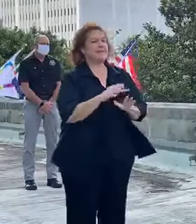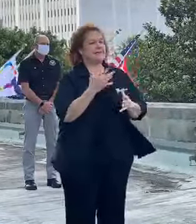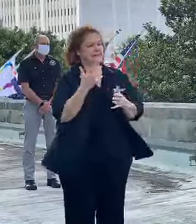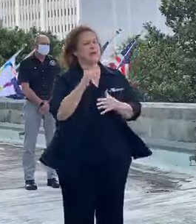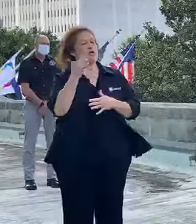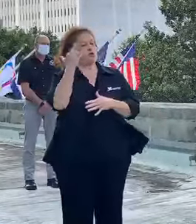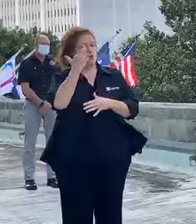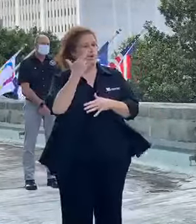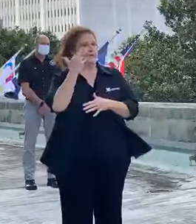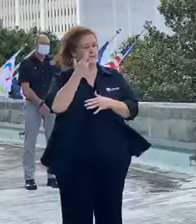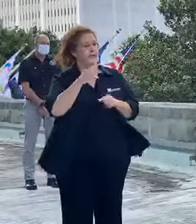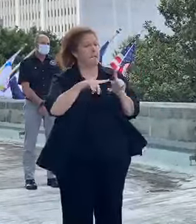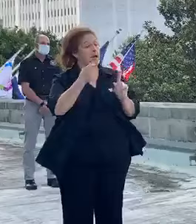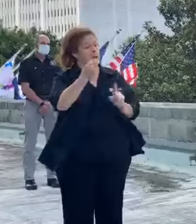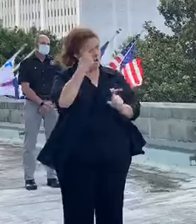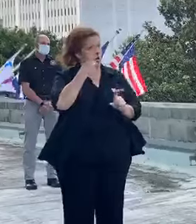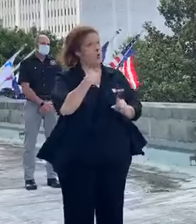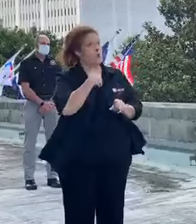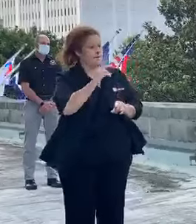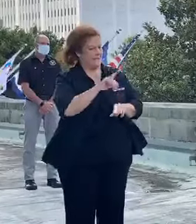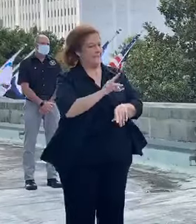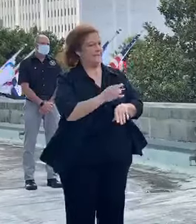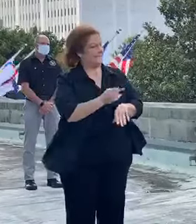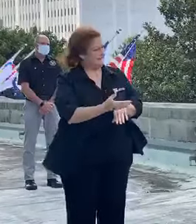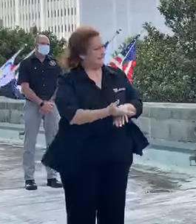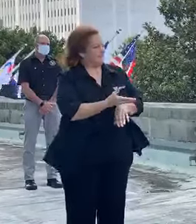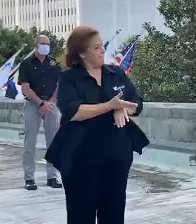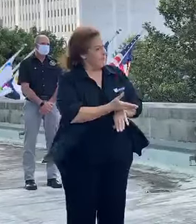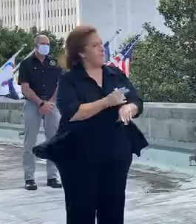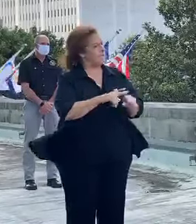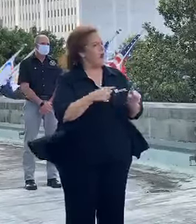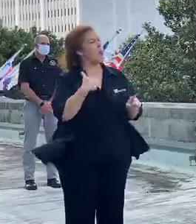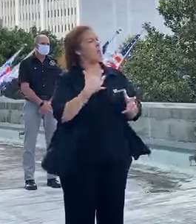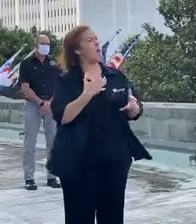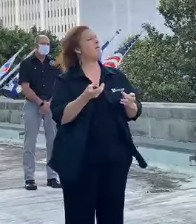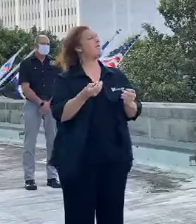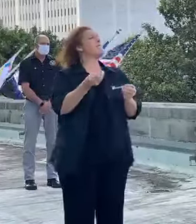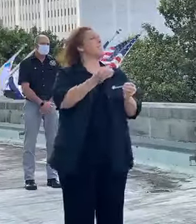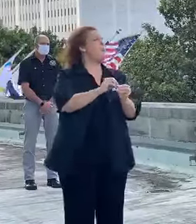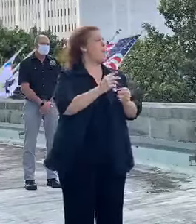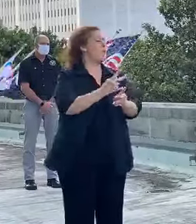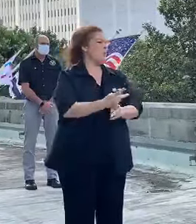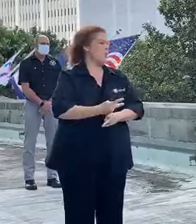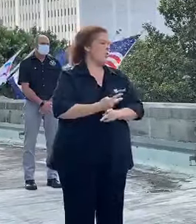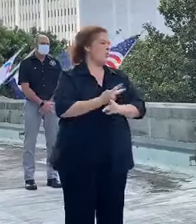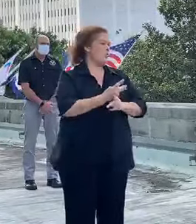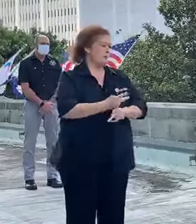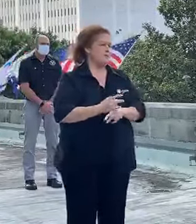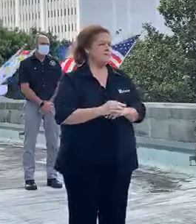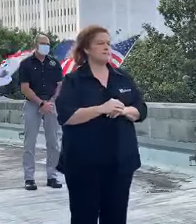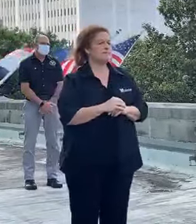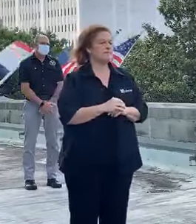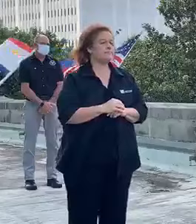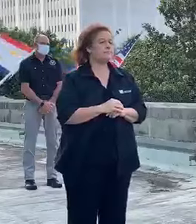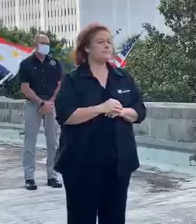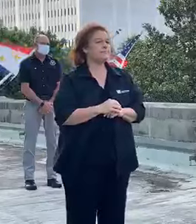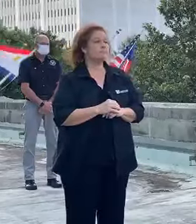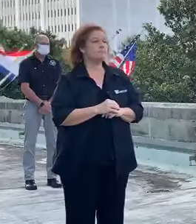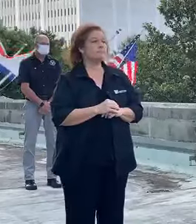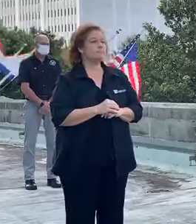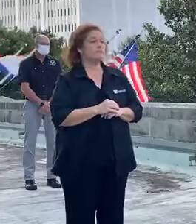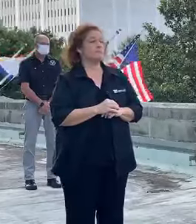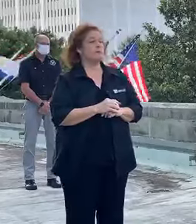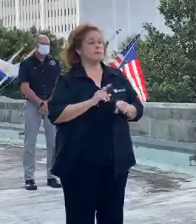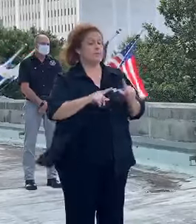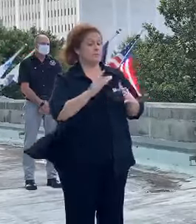though we've made tremendous progress, we need to proceed with extra caution, and that's what we're doing. So again, the main